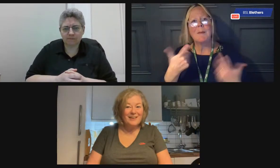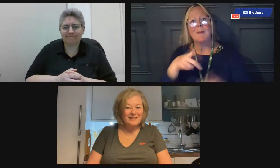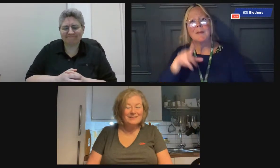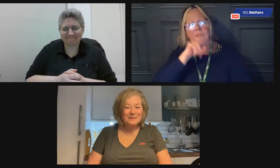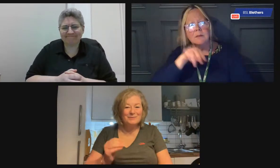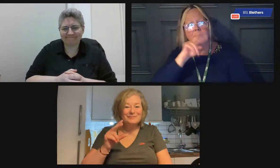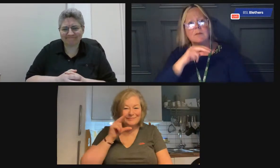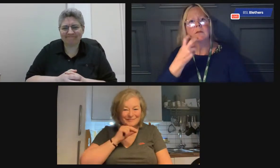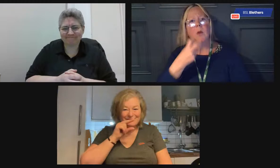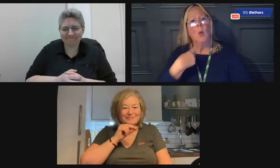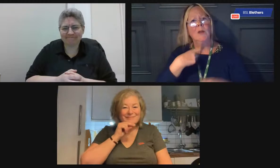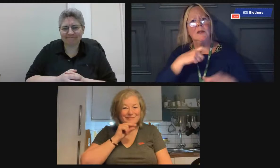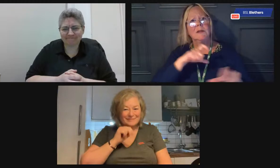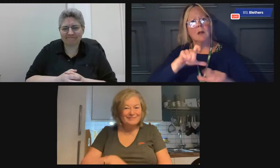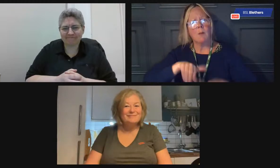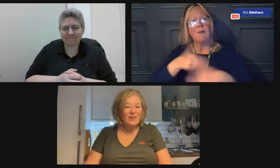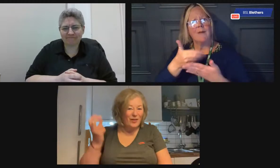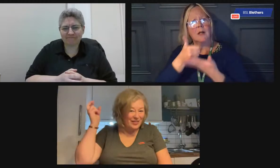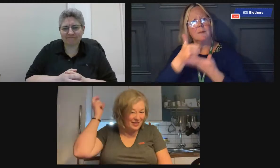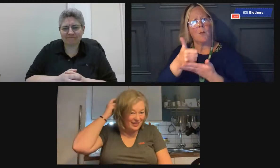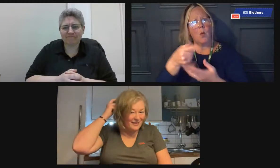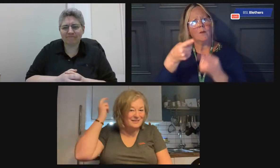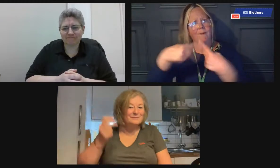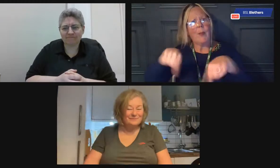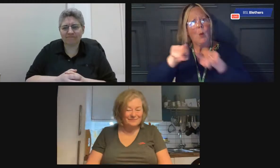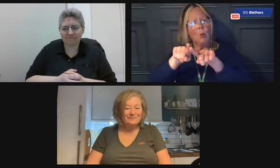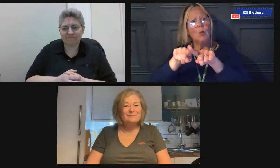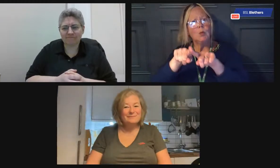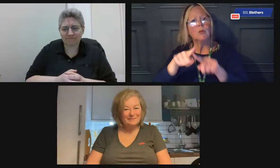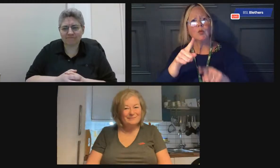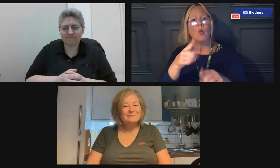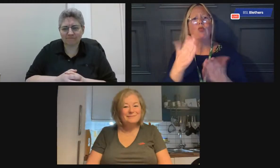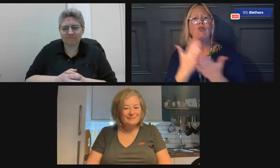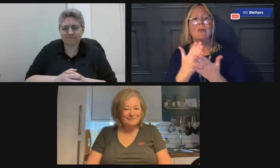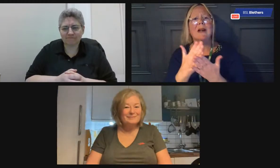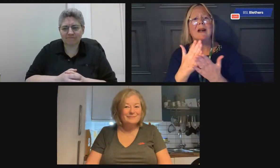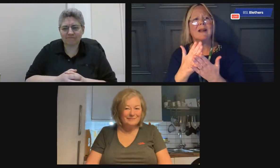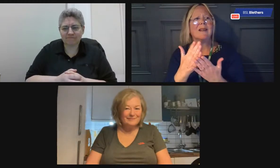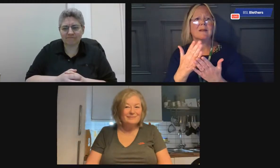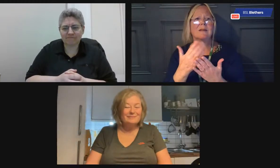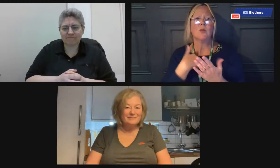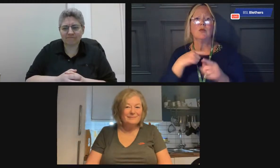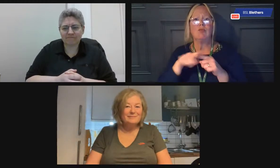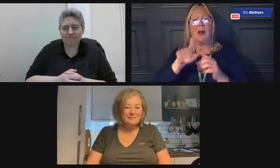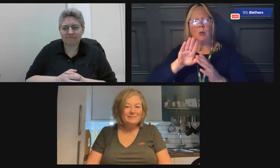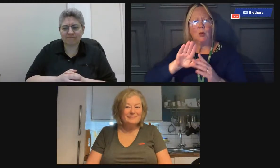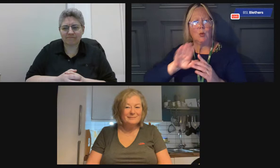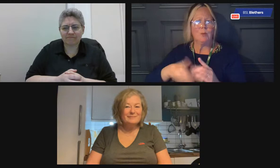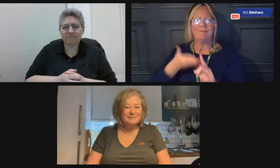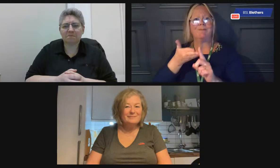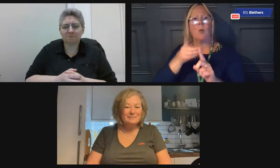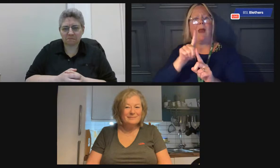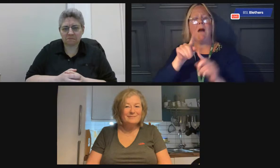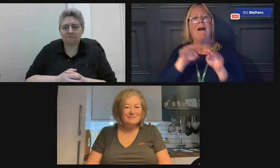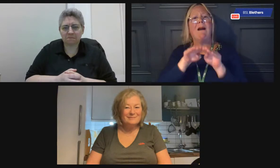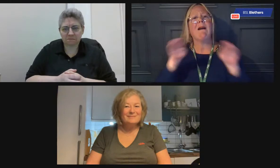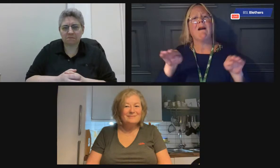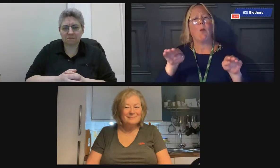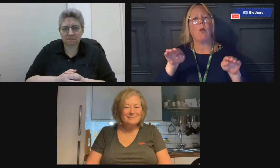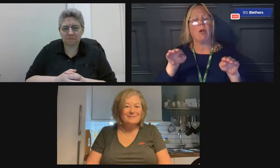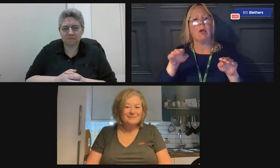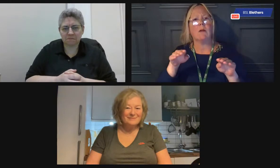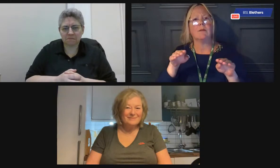We know that there are deaf people who don't sign, who use oral communication, and it's important that we also provide support to